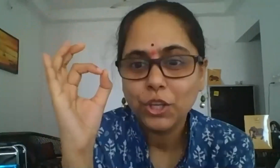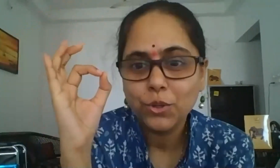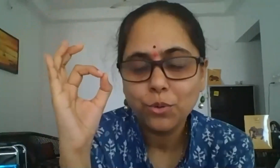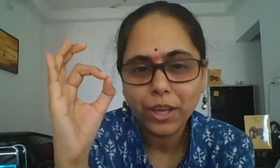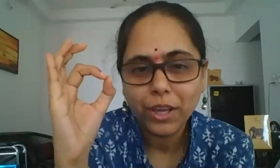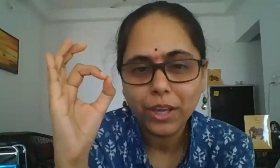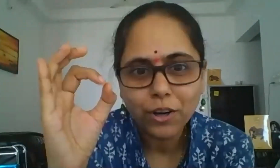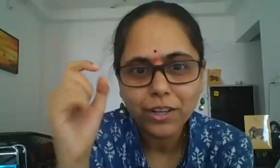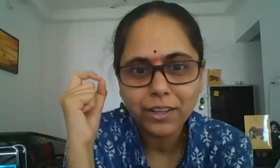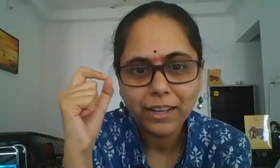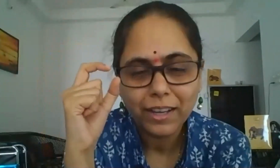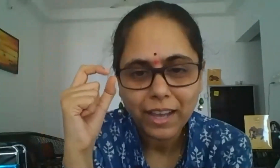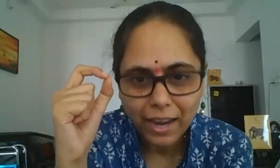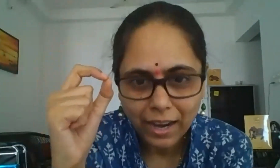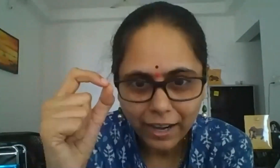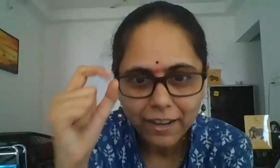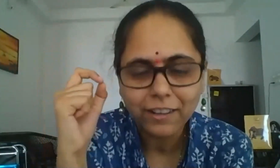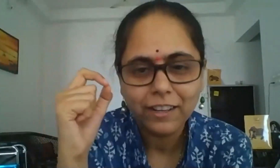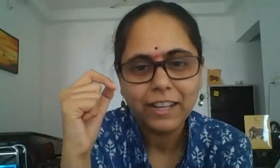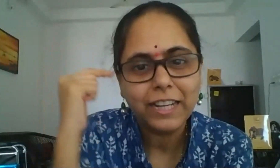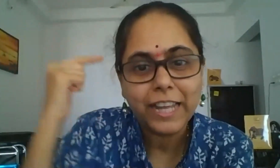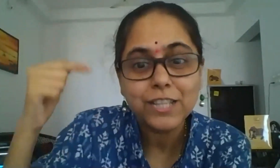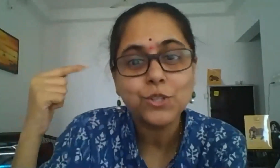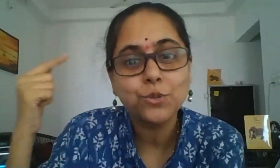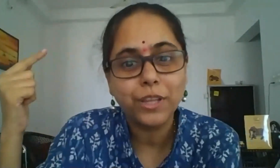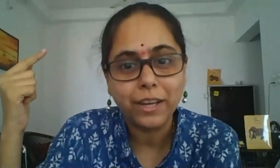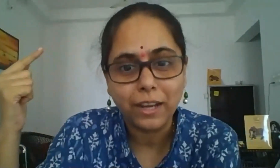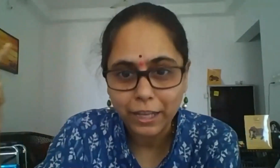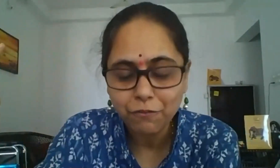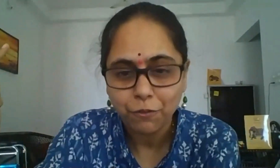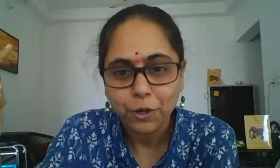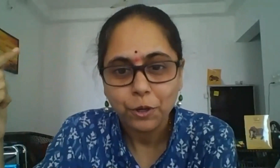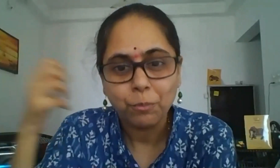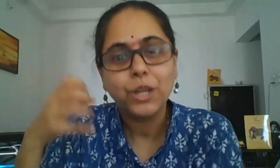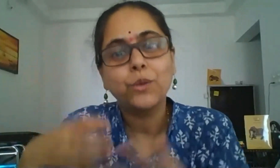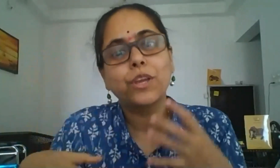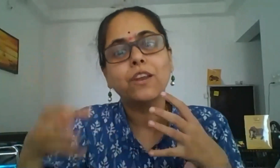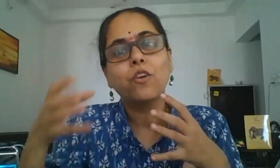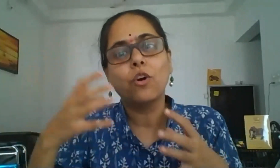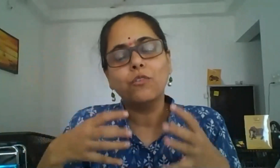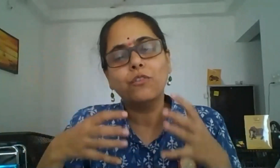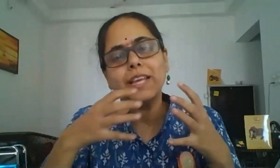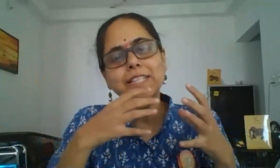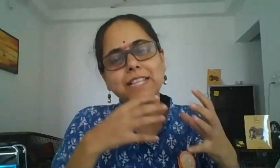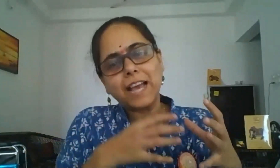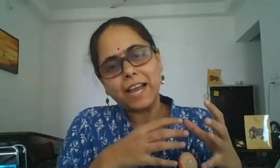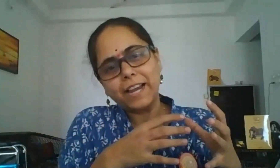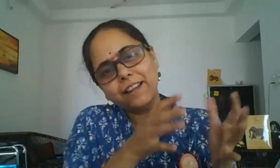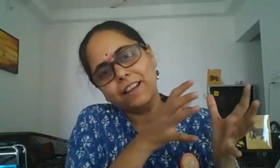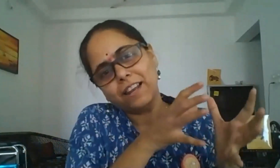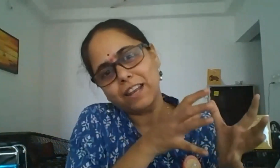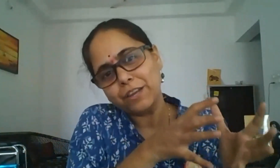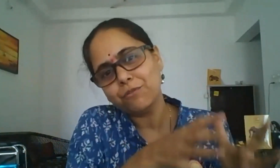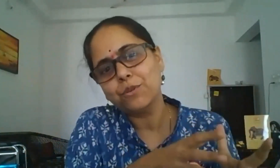you cannot add days to their life, but you can always add life to